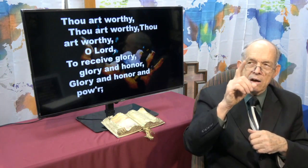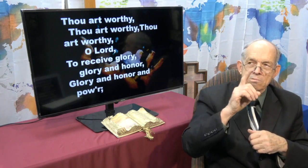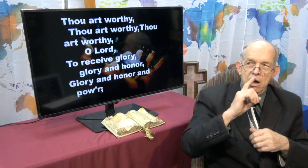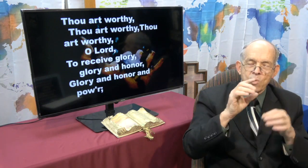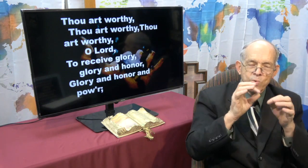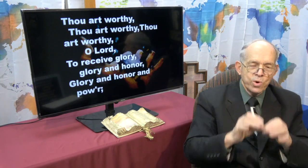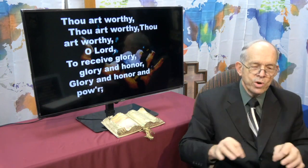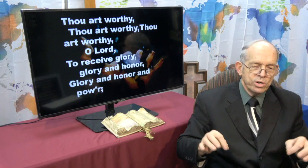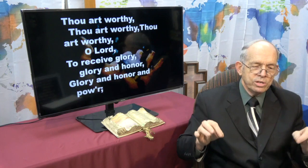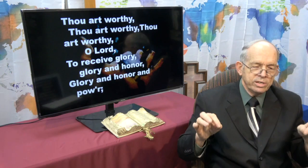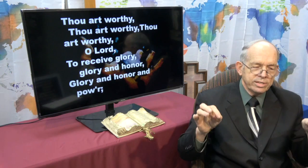Thou art worthy,